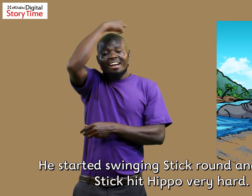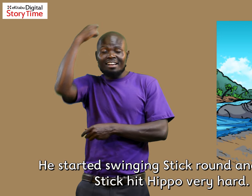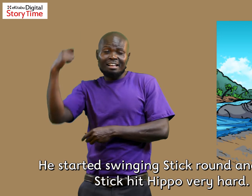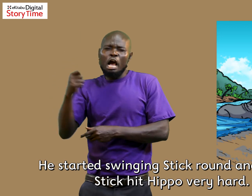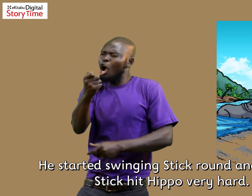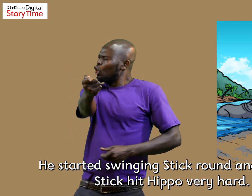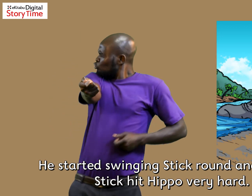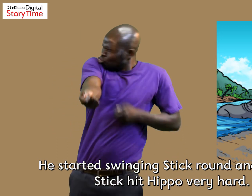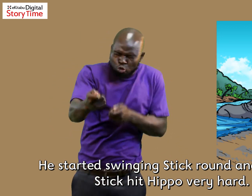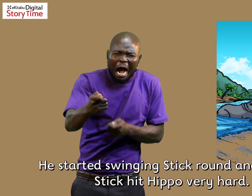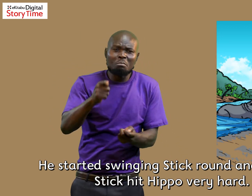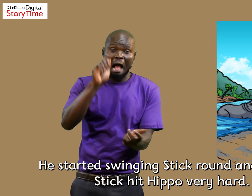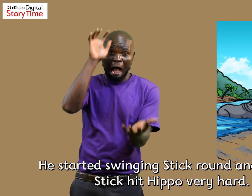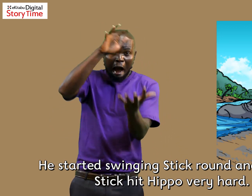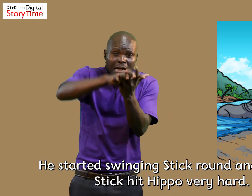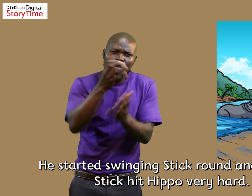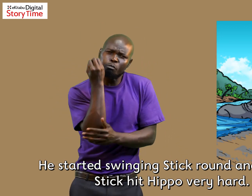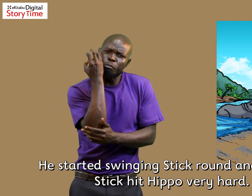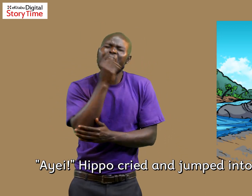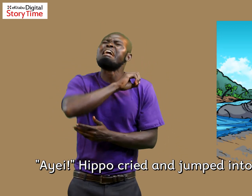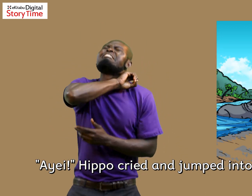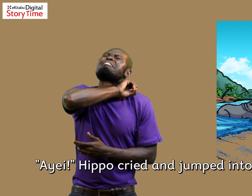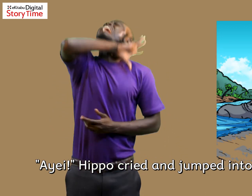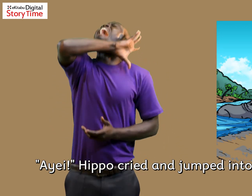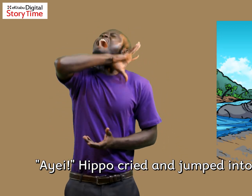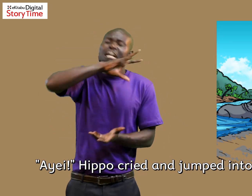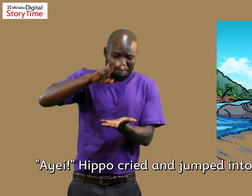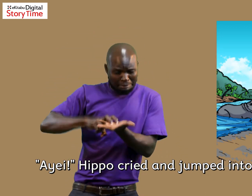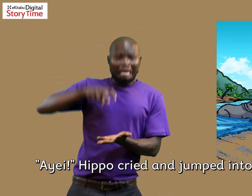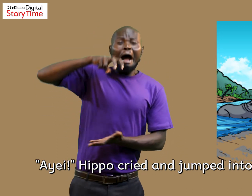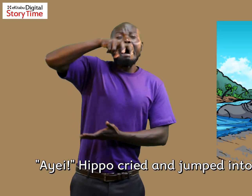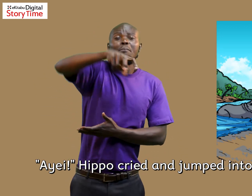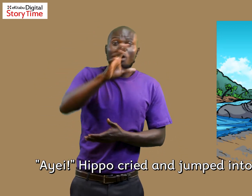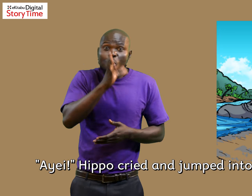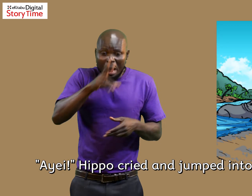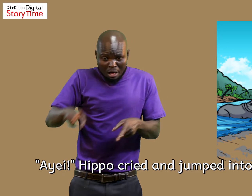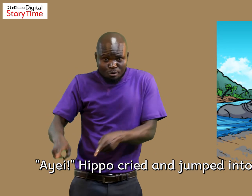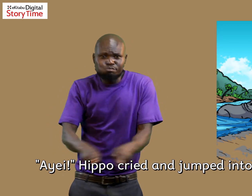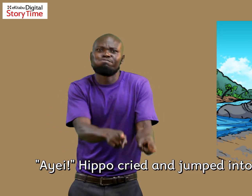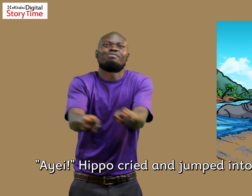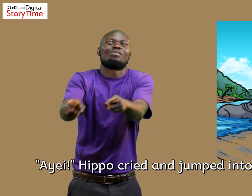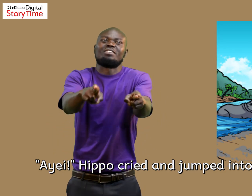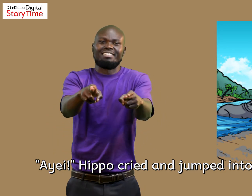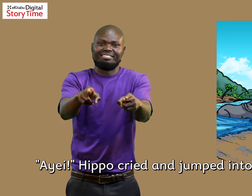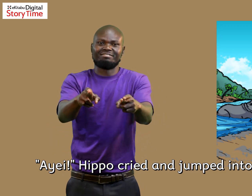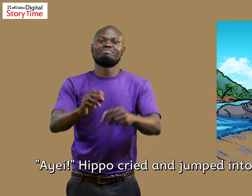round. Stick hit Hippo very hard. "Aye!" Hippo cried and jumped into the